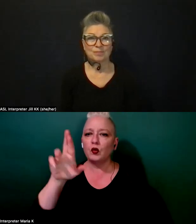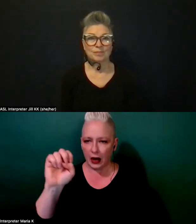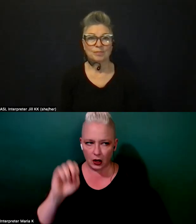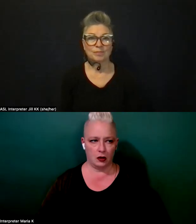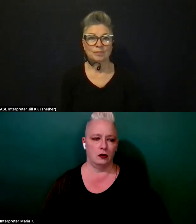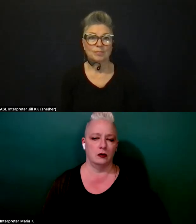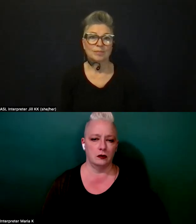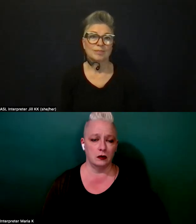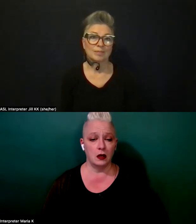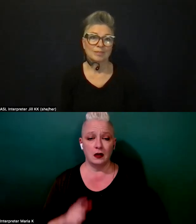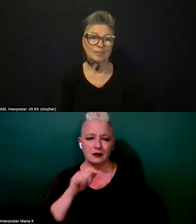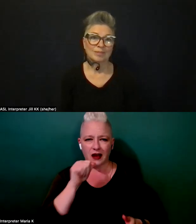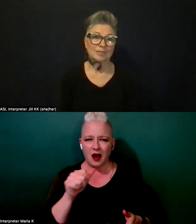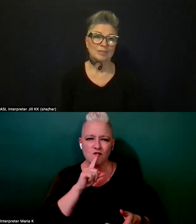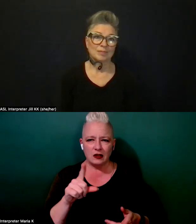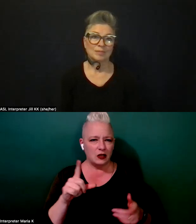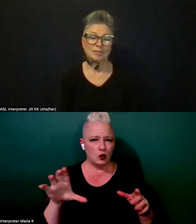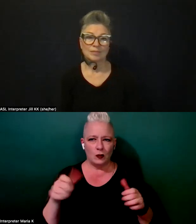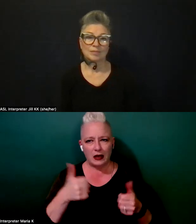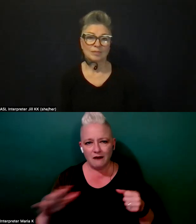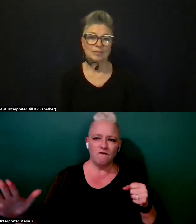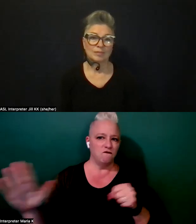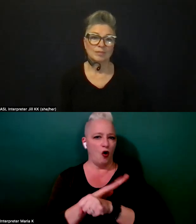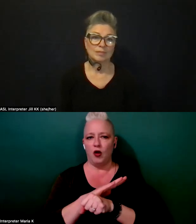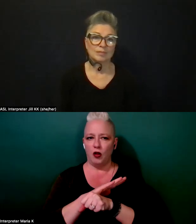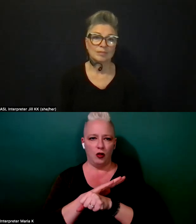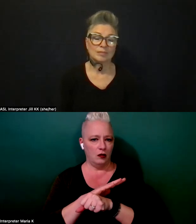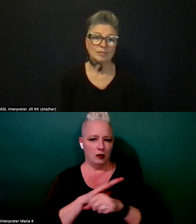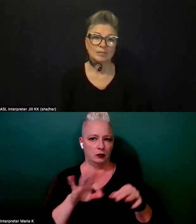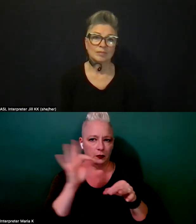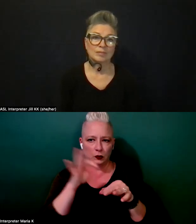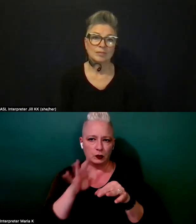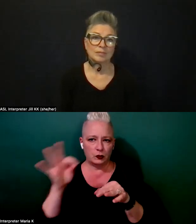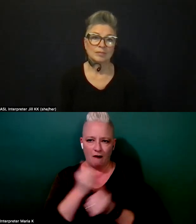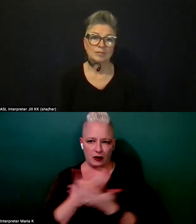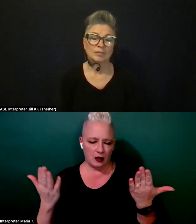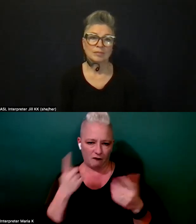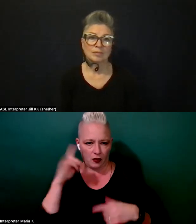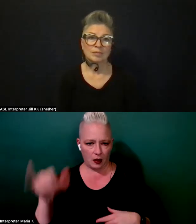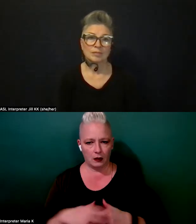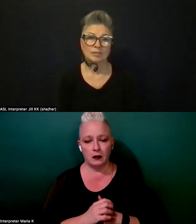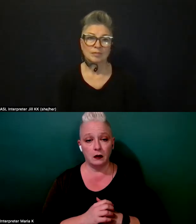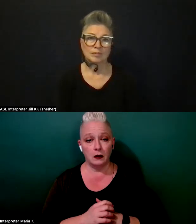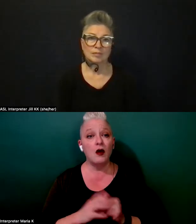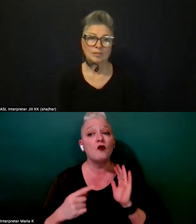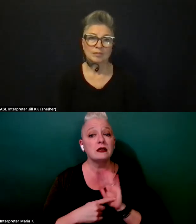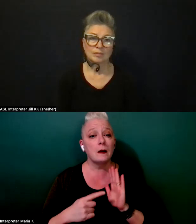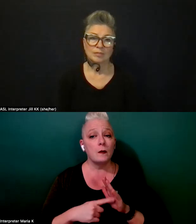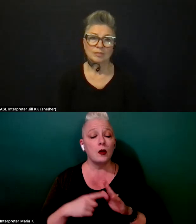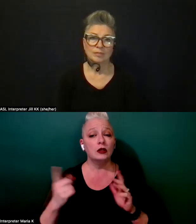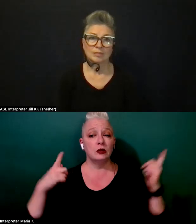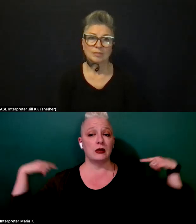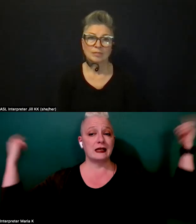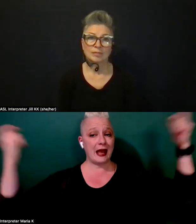any full builds for Biltmore. But I did like, for example, there's a cape that she